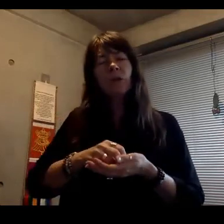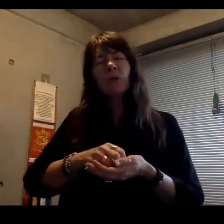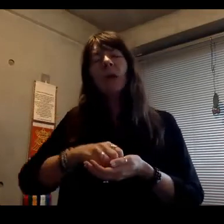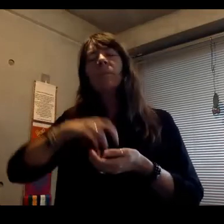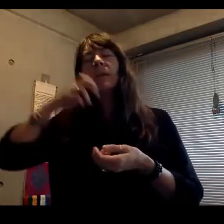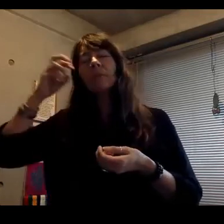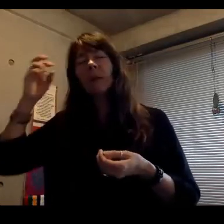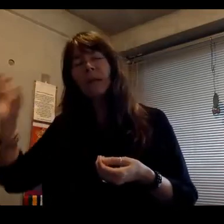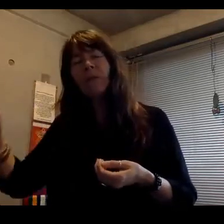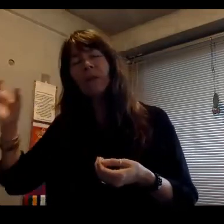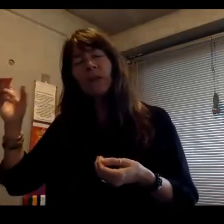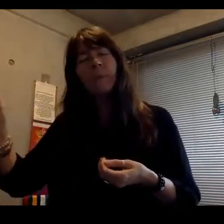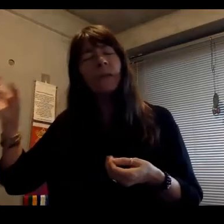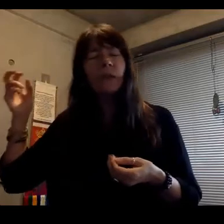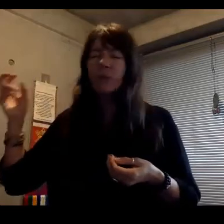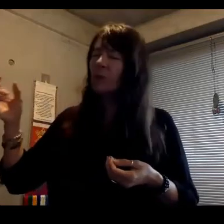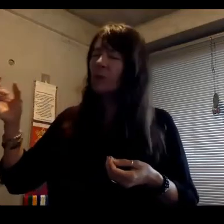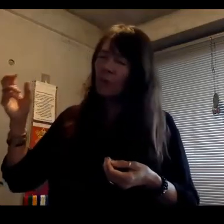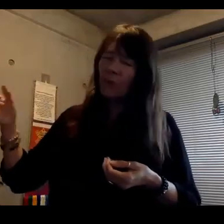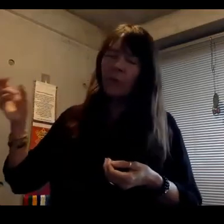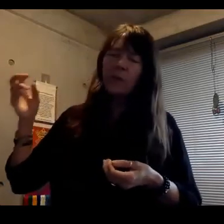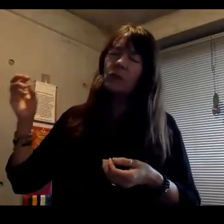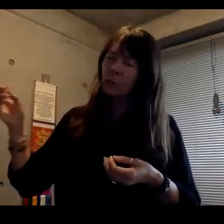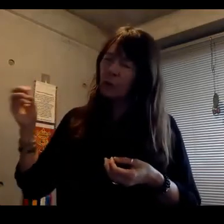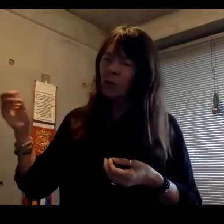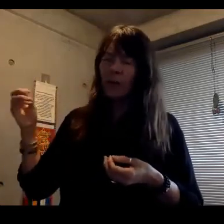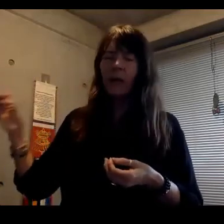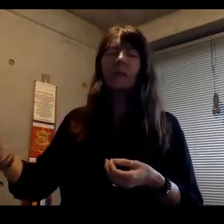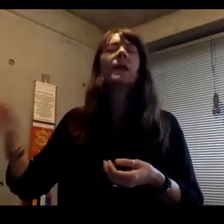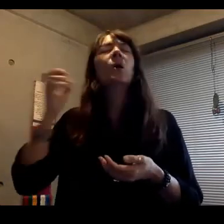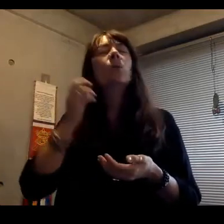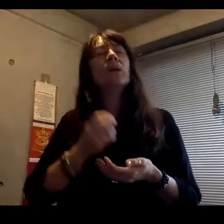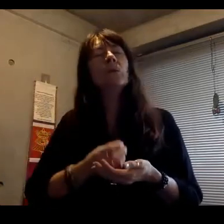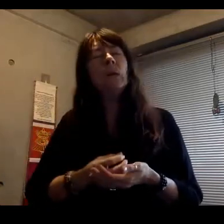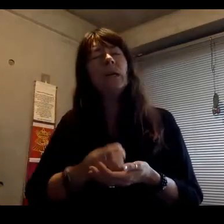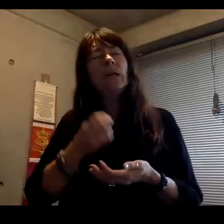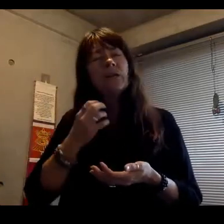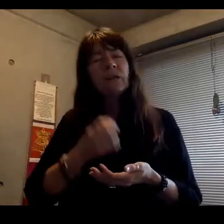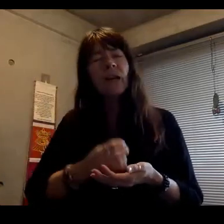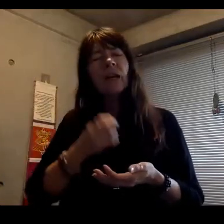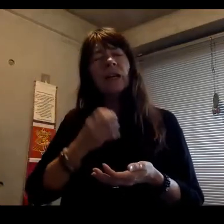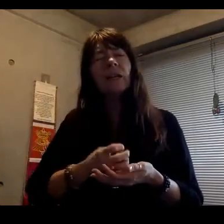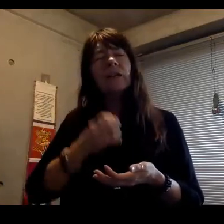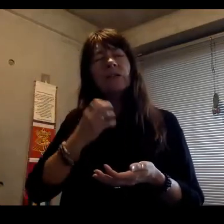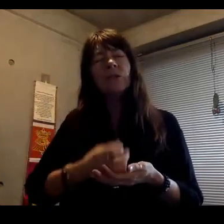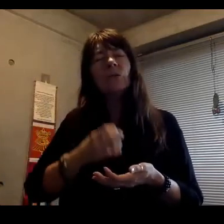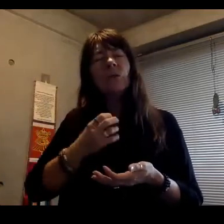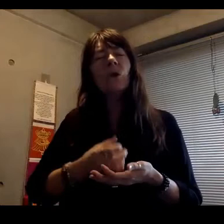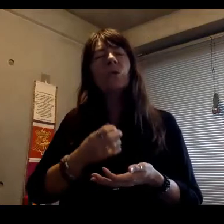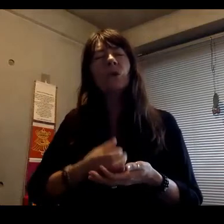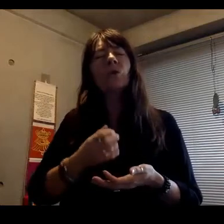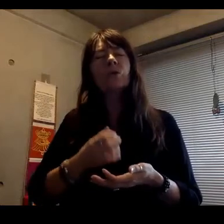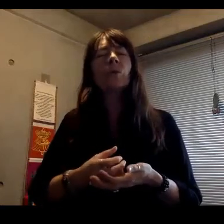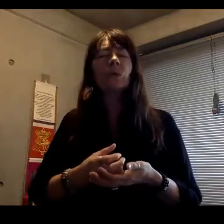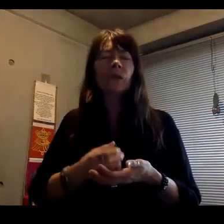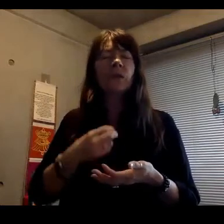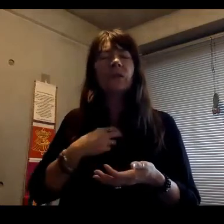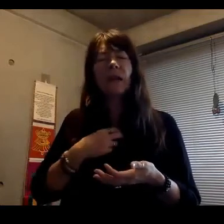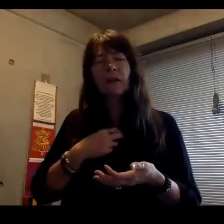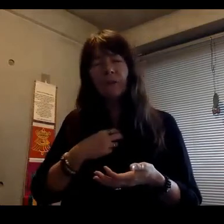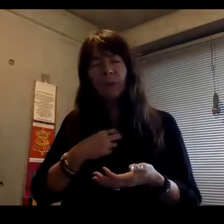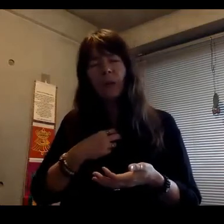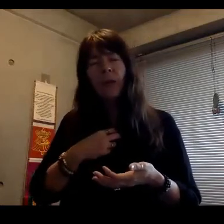that you must believe in something that you don't know is true or not. What we say is, you know your truth,